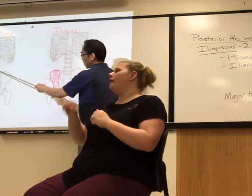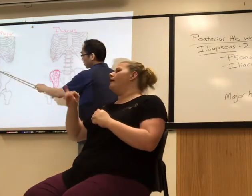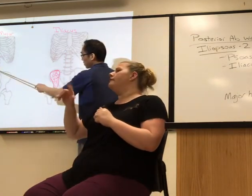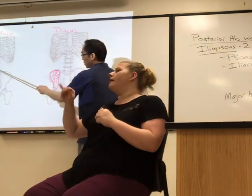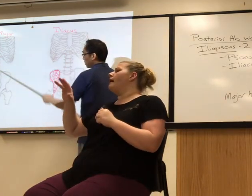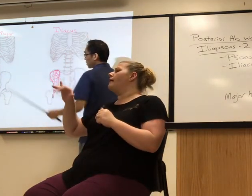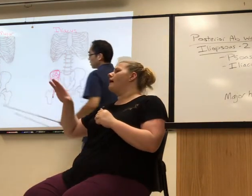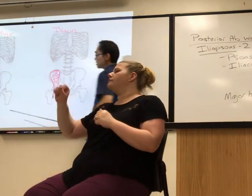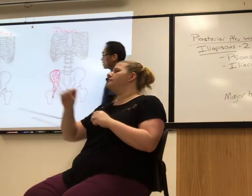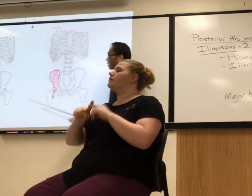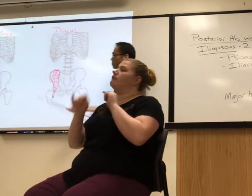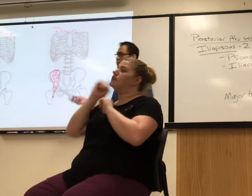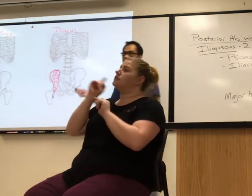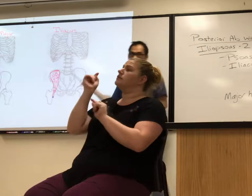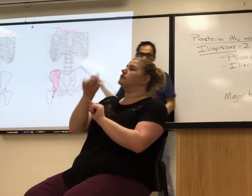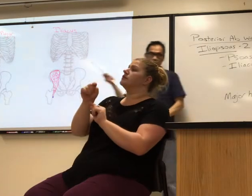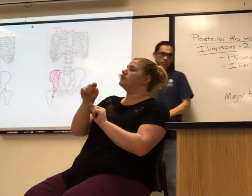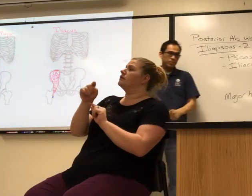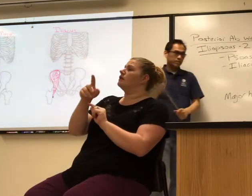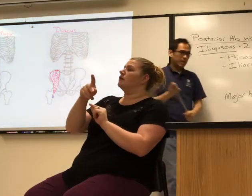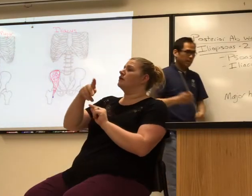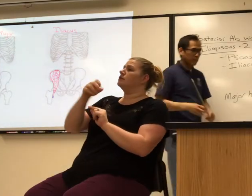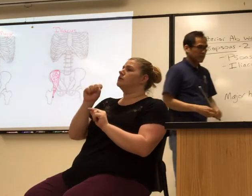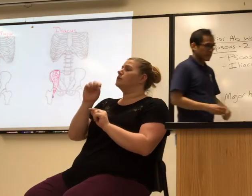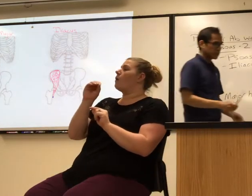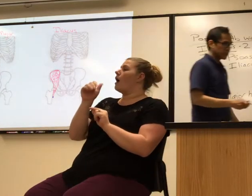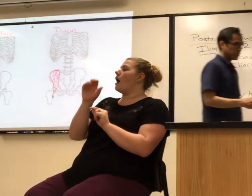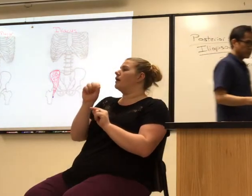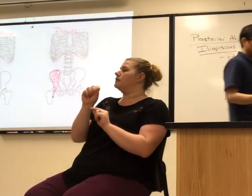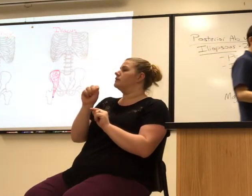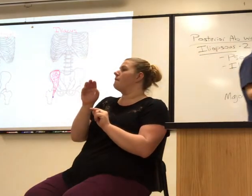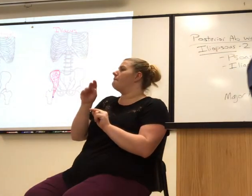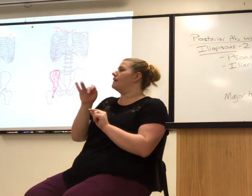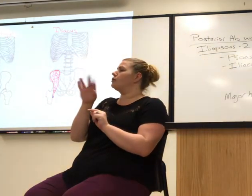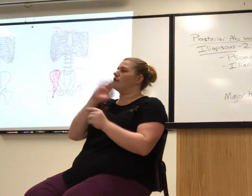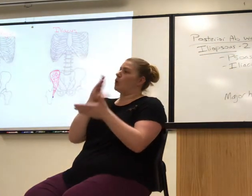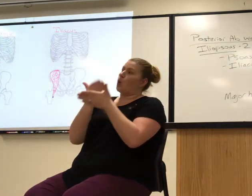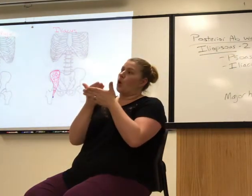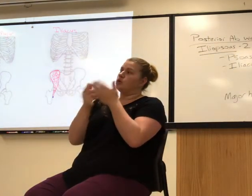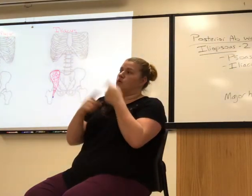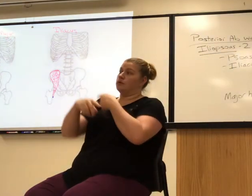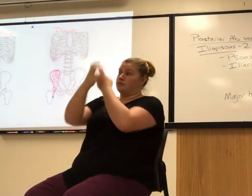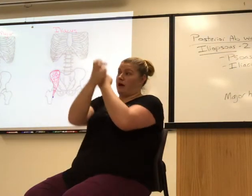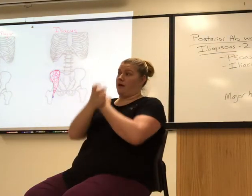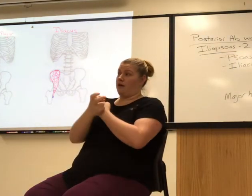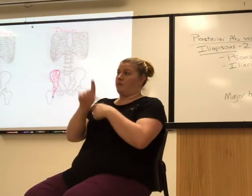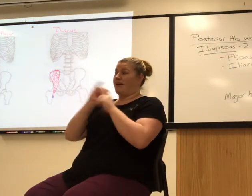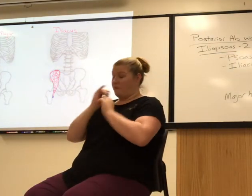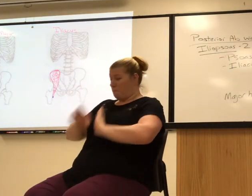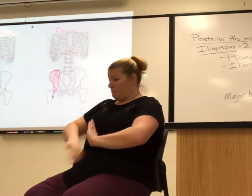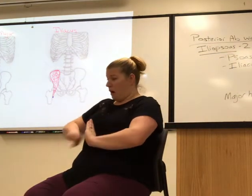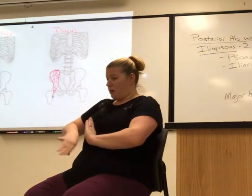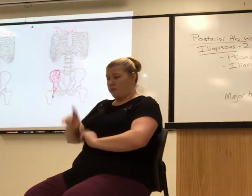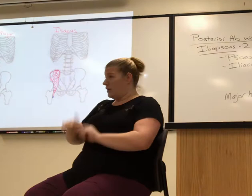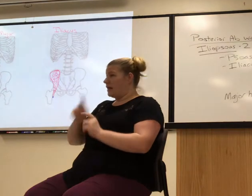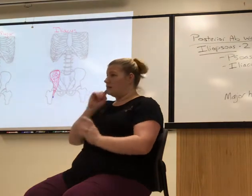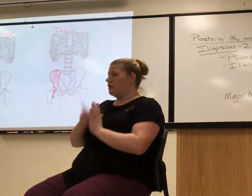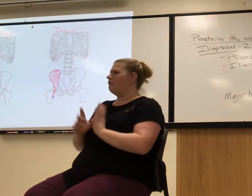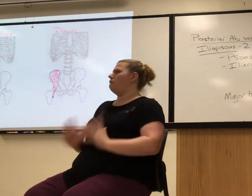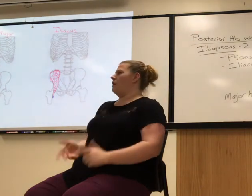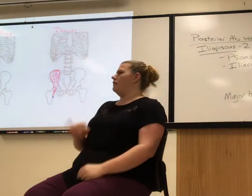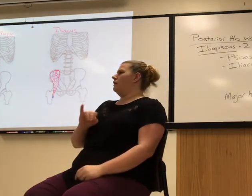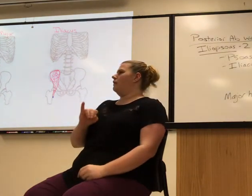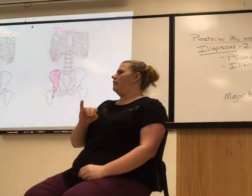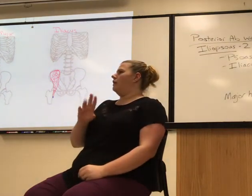here, it's psoas major, so just kind of pay attention to that. And that is the